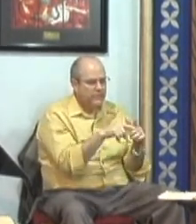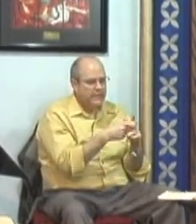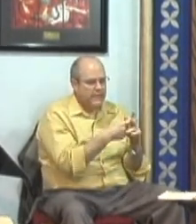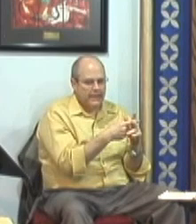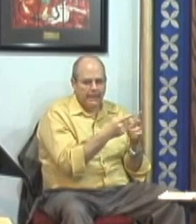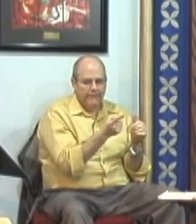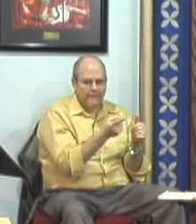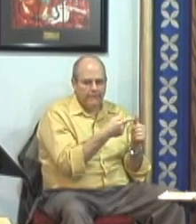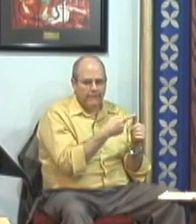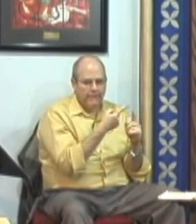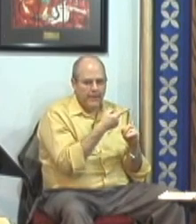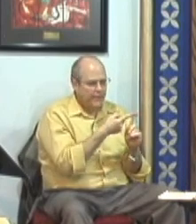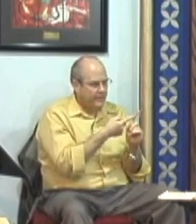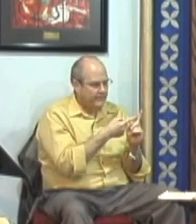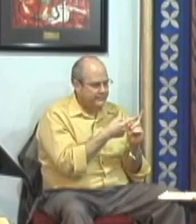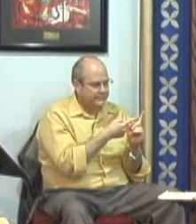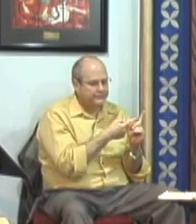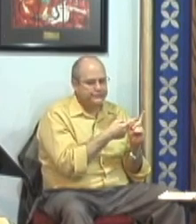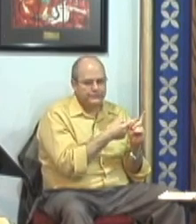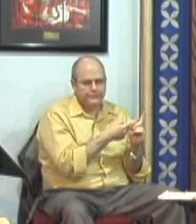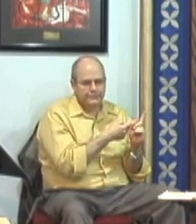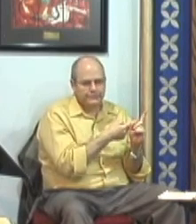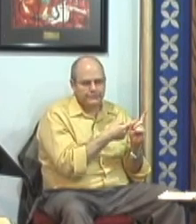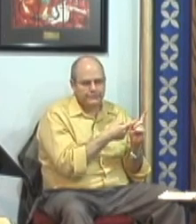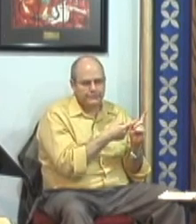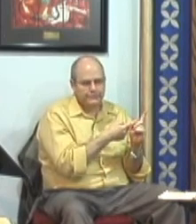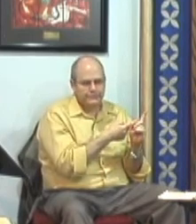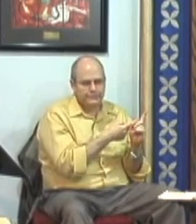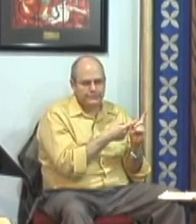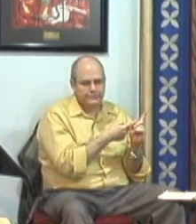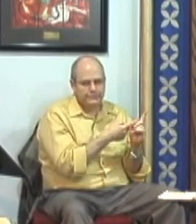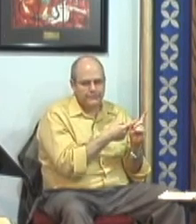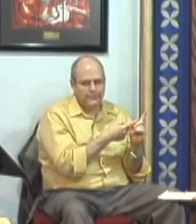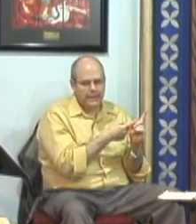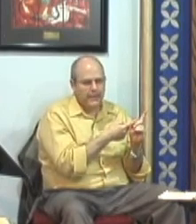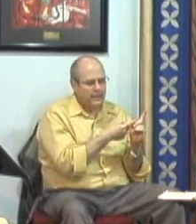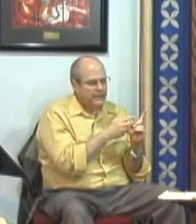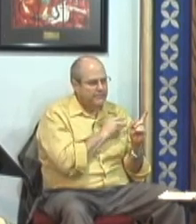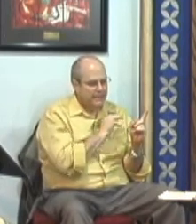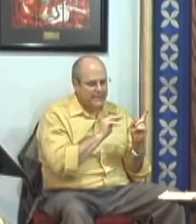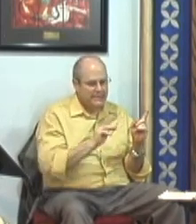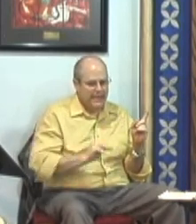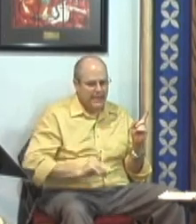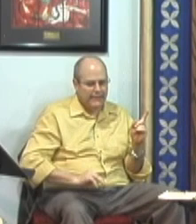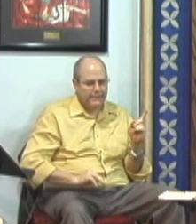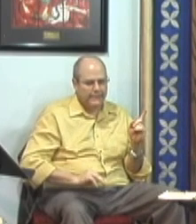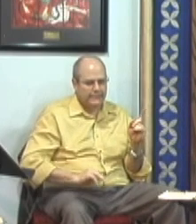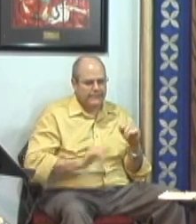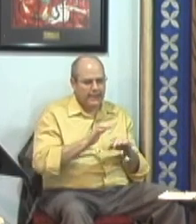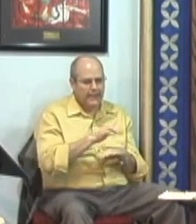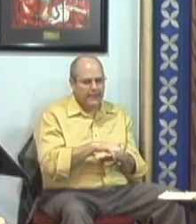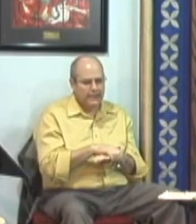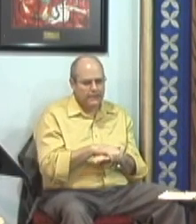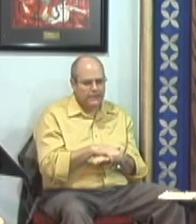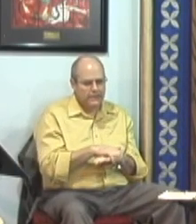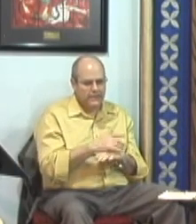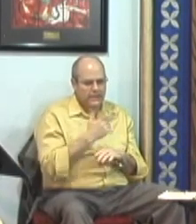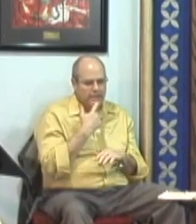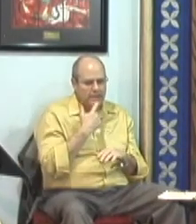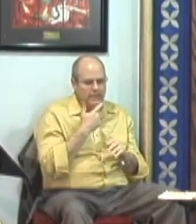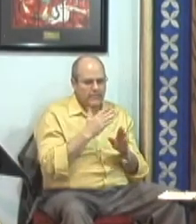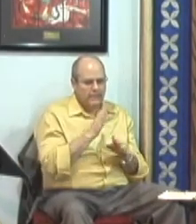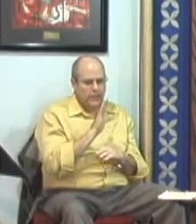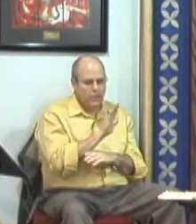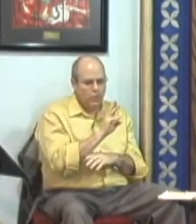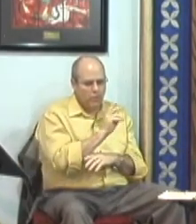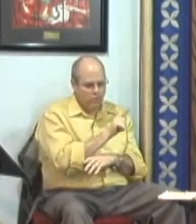of the month, and so for the beginning of this year. And it's messianic. Here is it as an English verse. It says, may it be